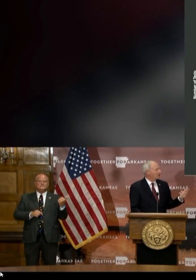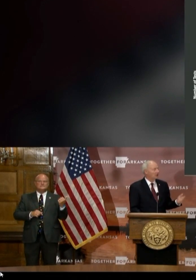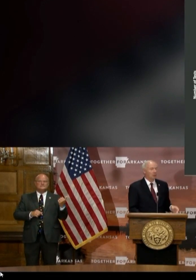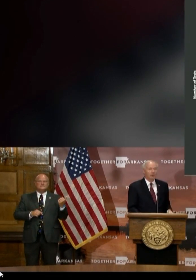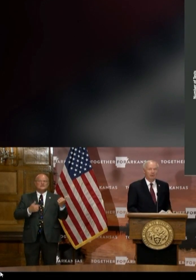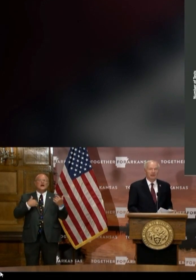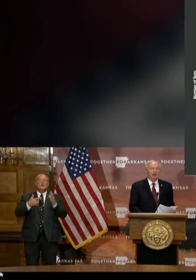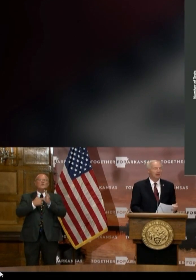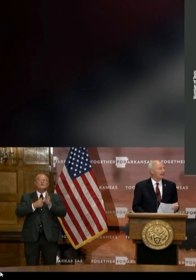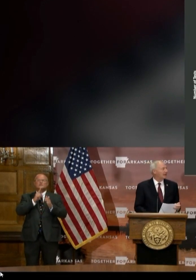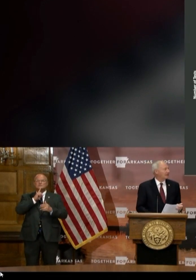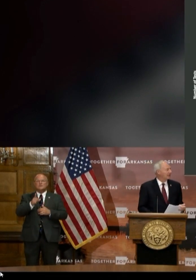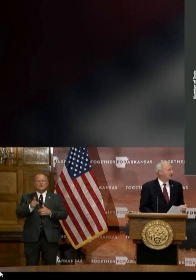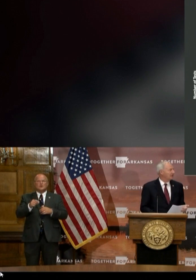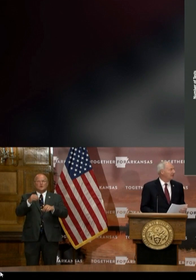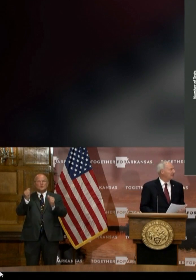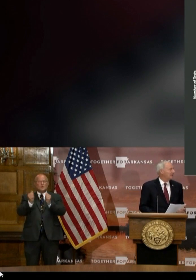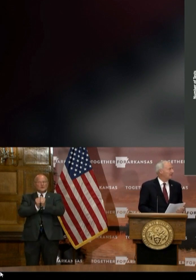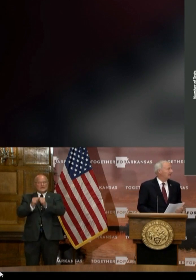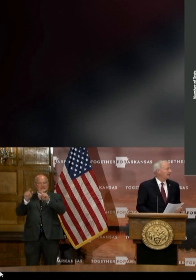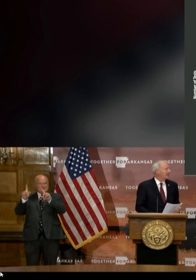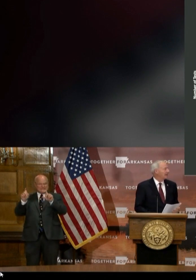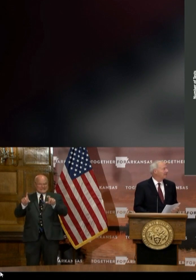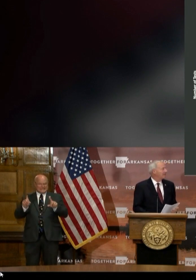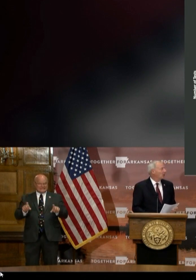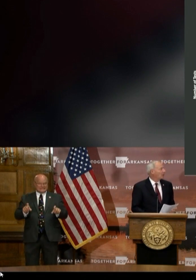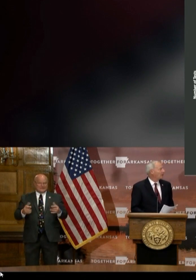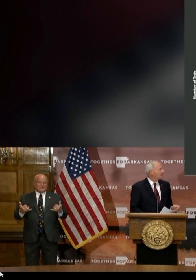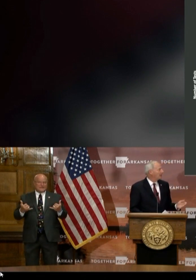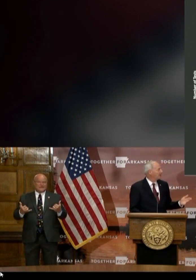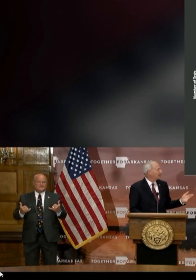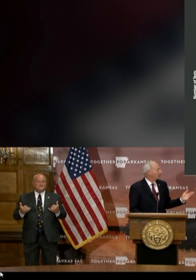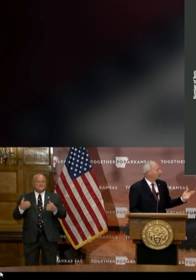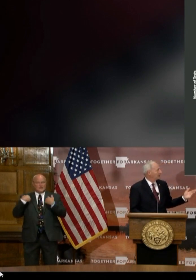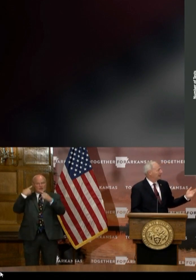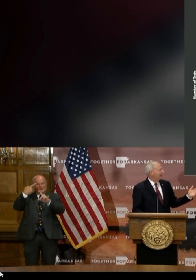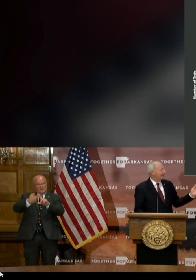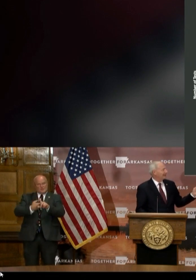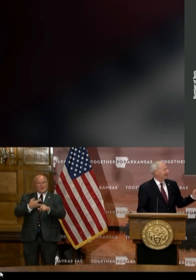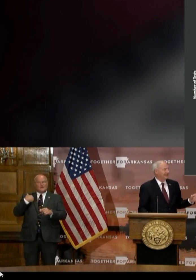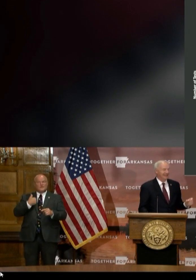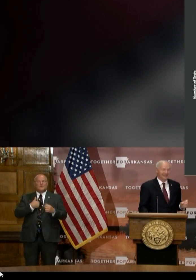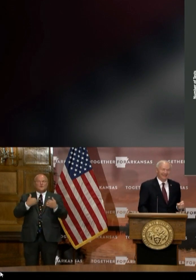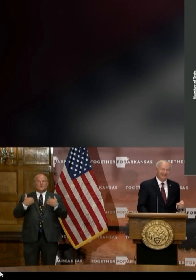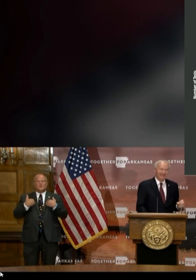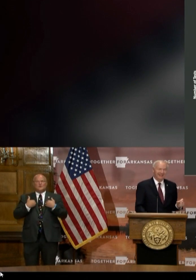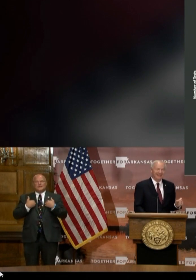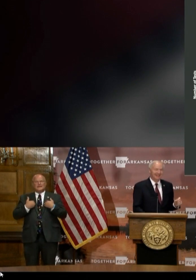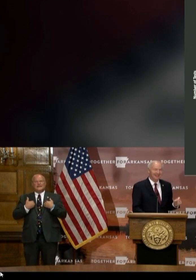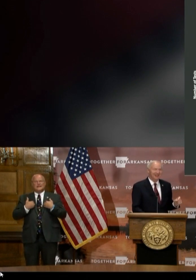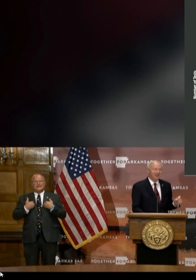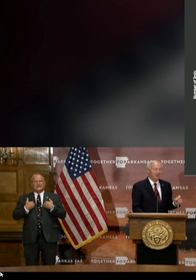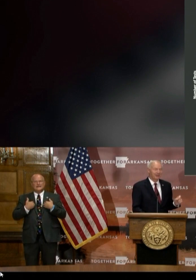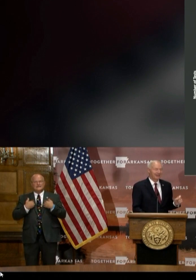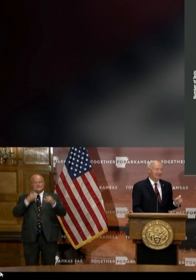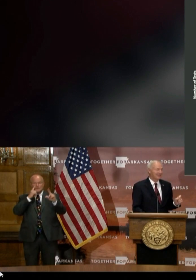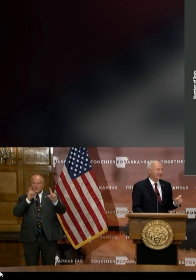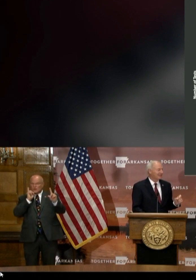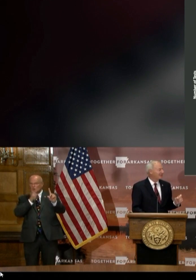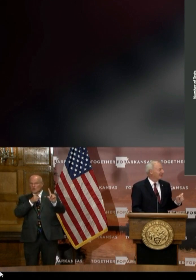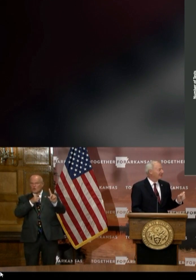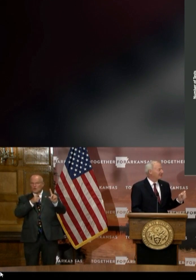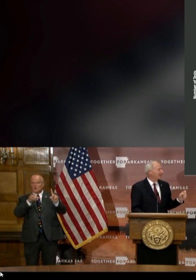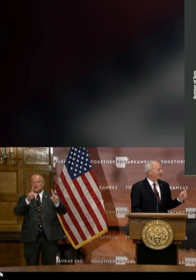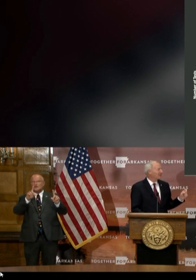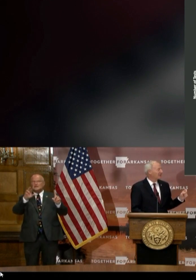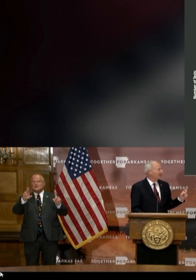I wanted to show where we are in our testing. Over the month, of course, we had a goal that